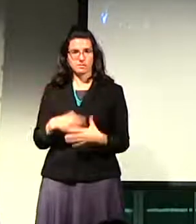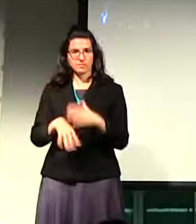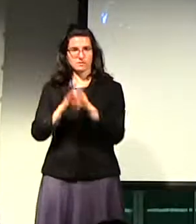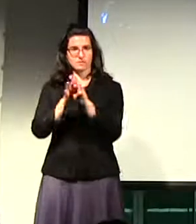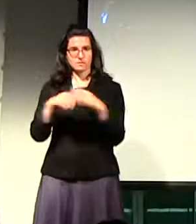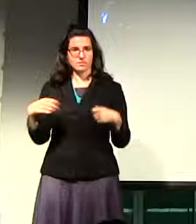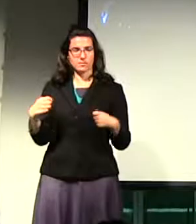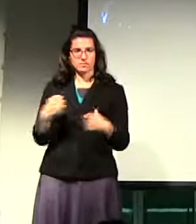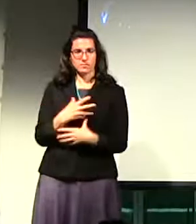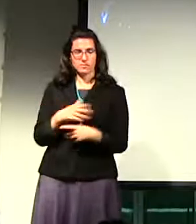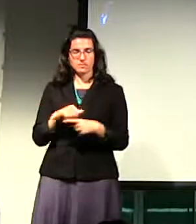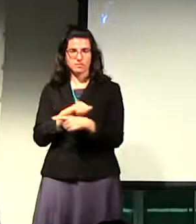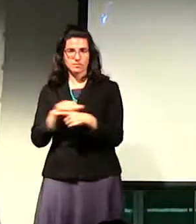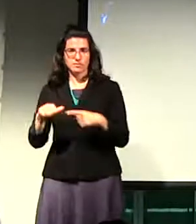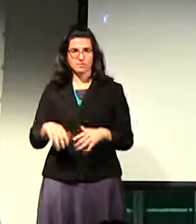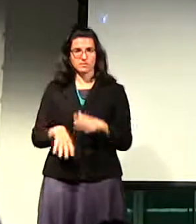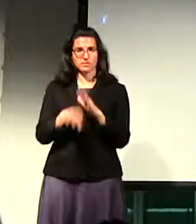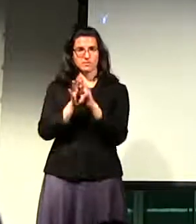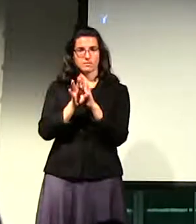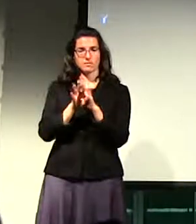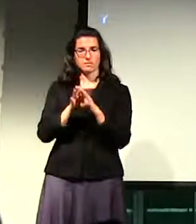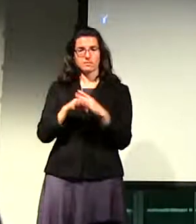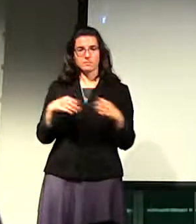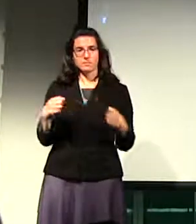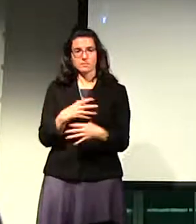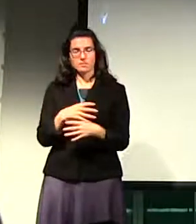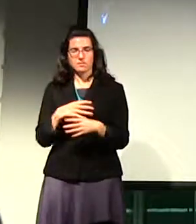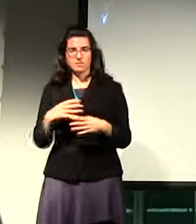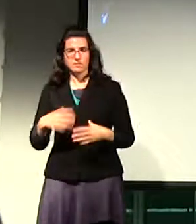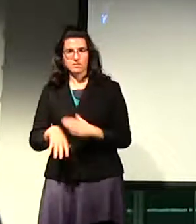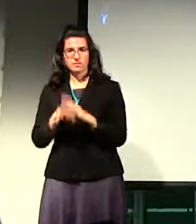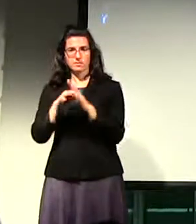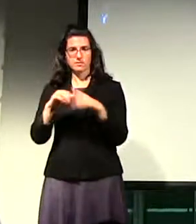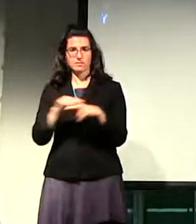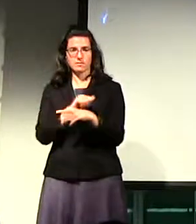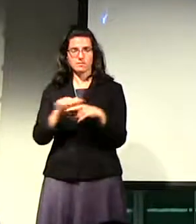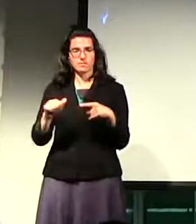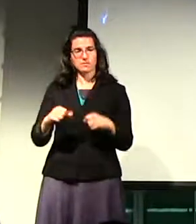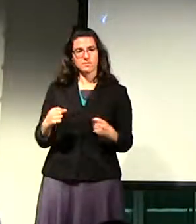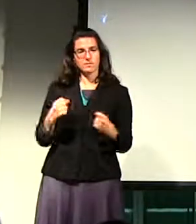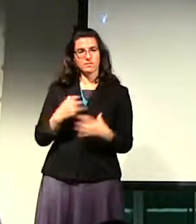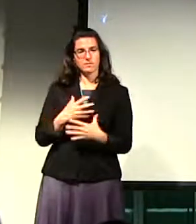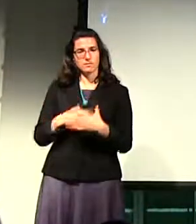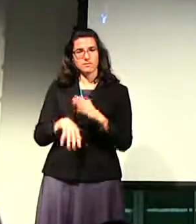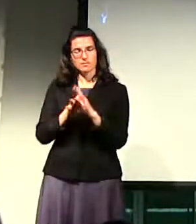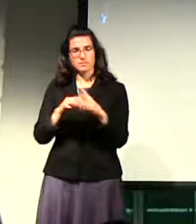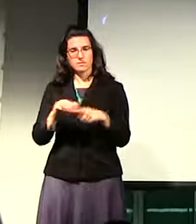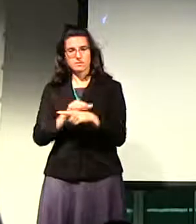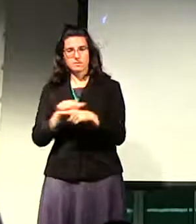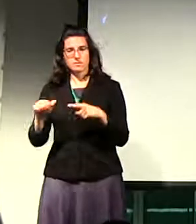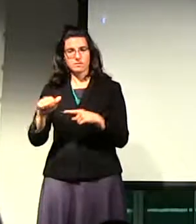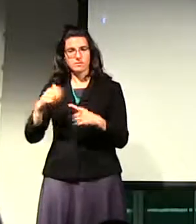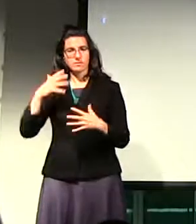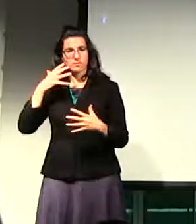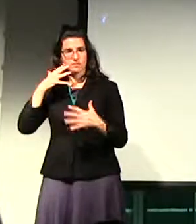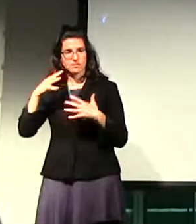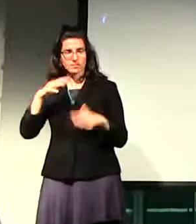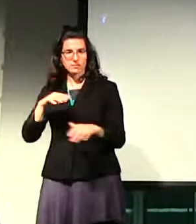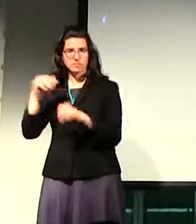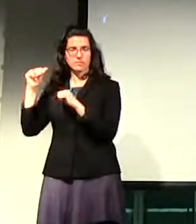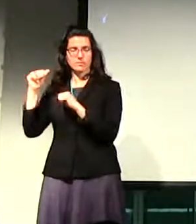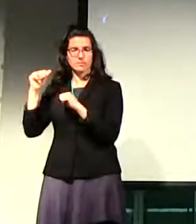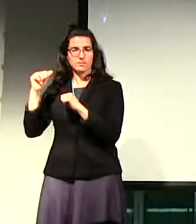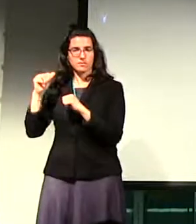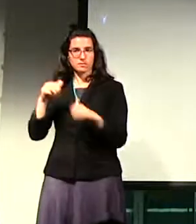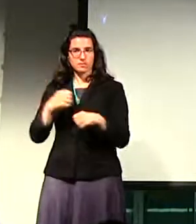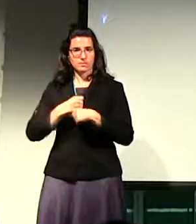this, sound, found this, sound, found this, sound, found this, sound, found this, sound, found this, forming, chair,